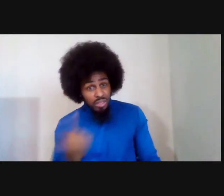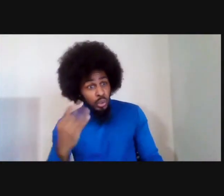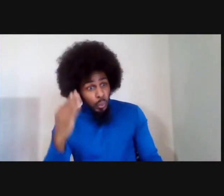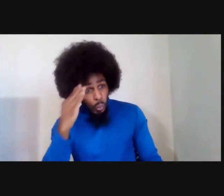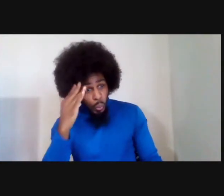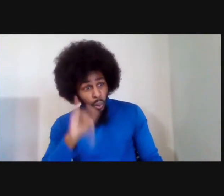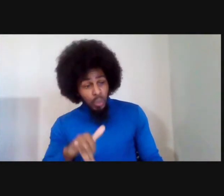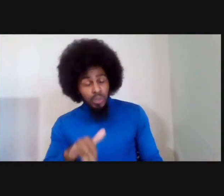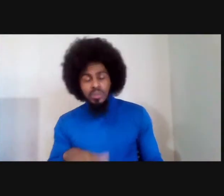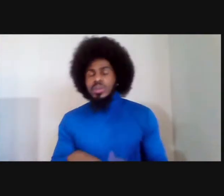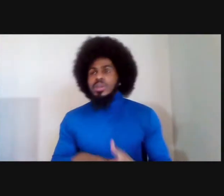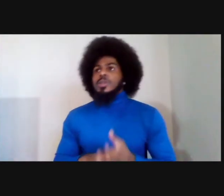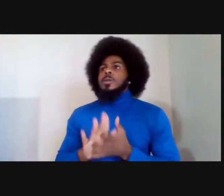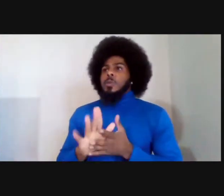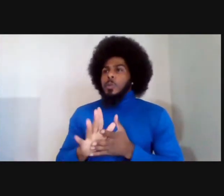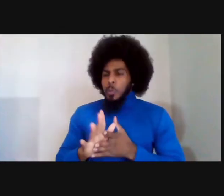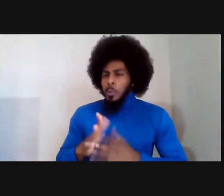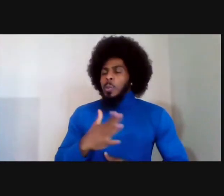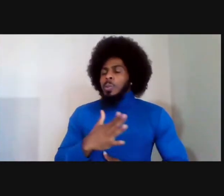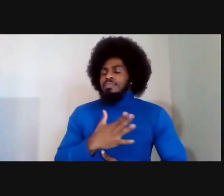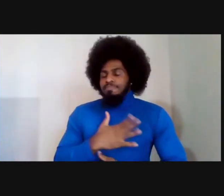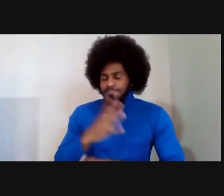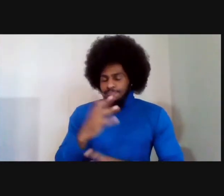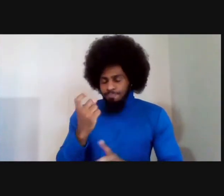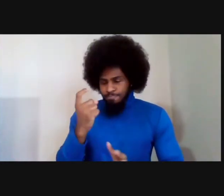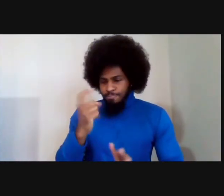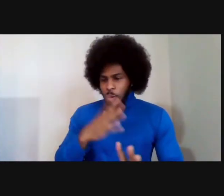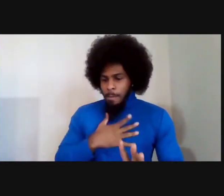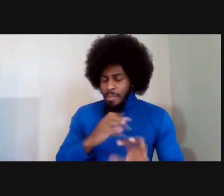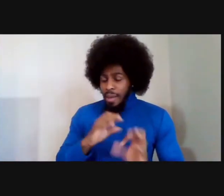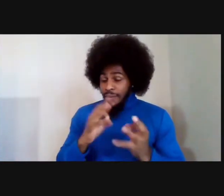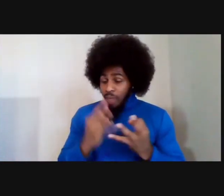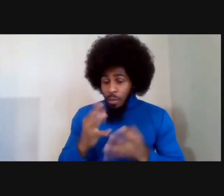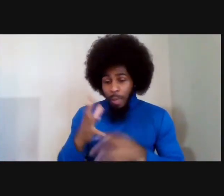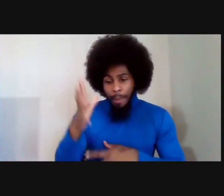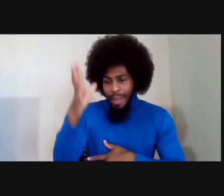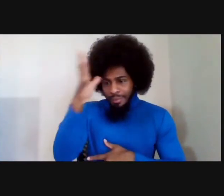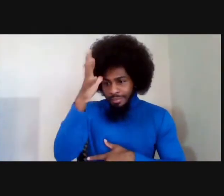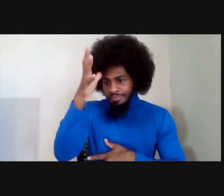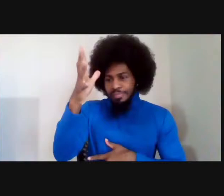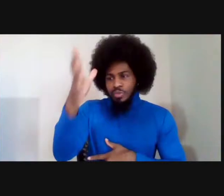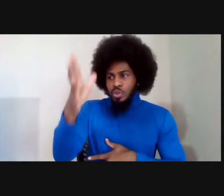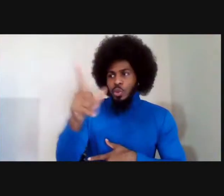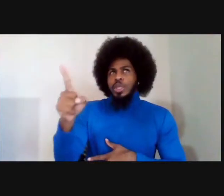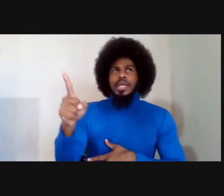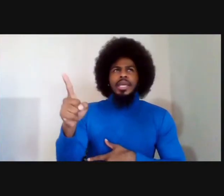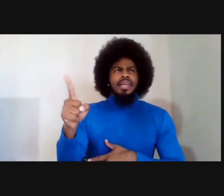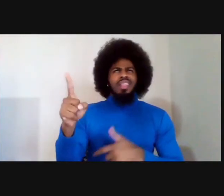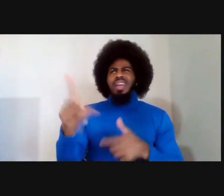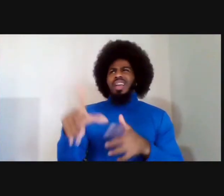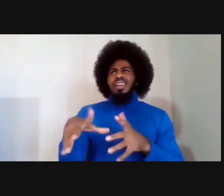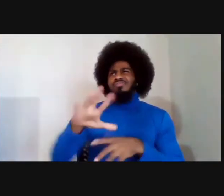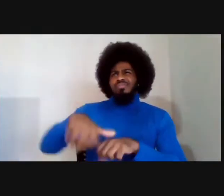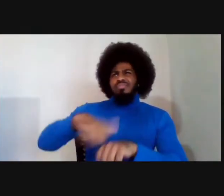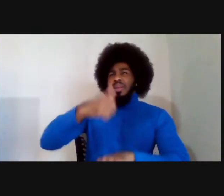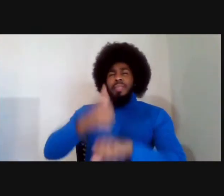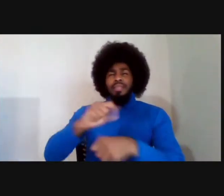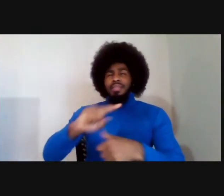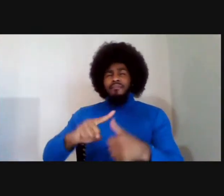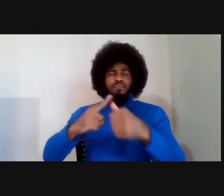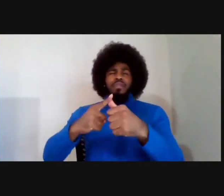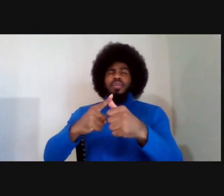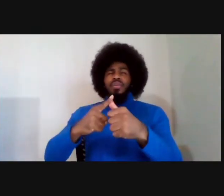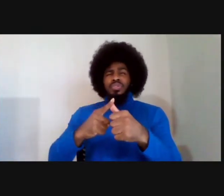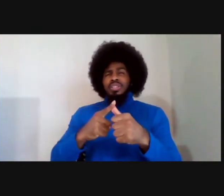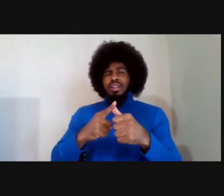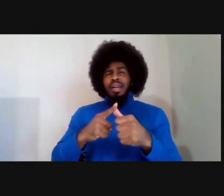I have my family's that kind of family. Like my grandfather founded one of the first Black like Democratic parties in South Carolina. So